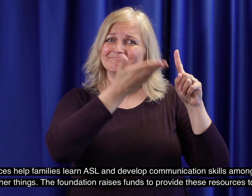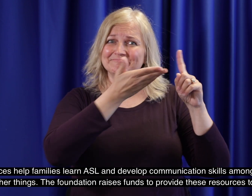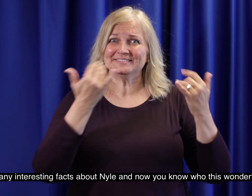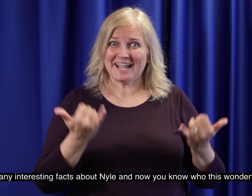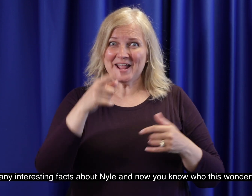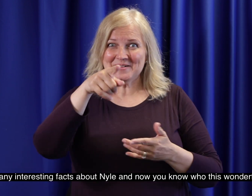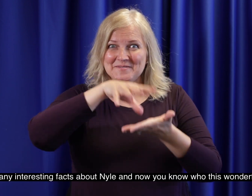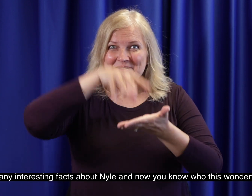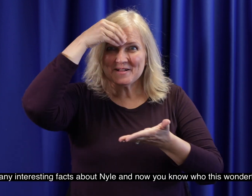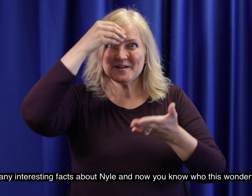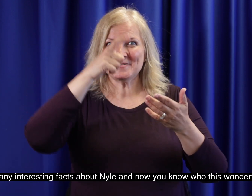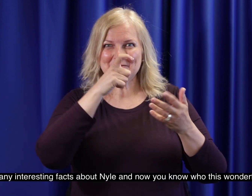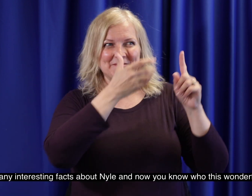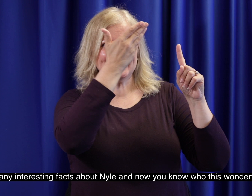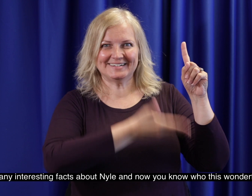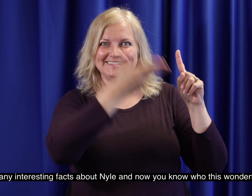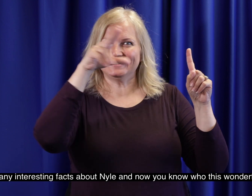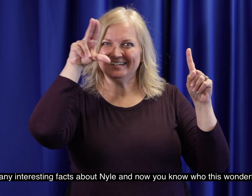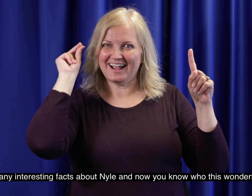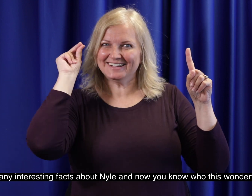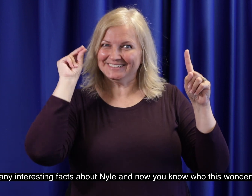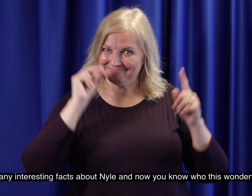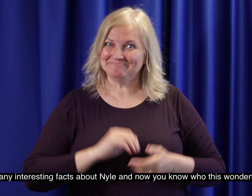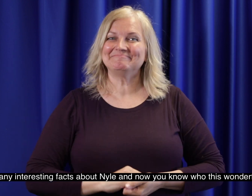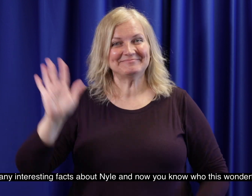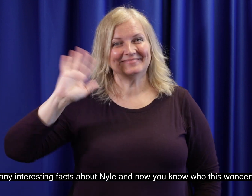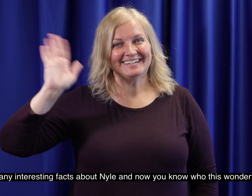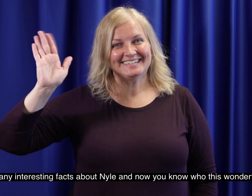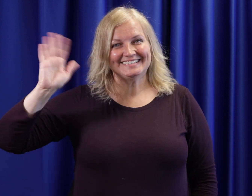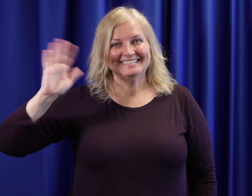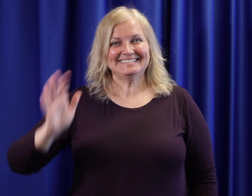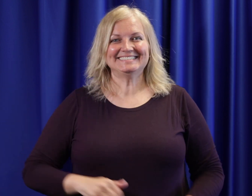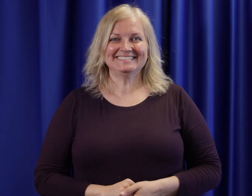There are many interesting facts about Nyle, and now you know who this wonderful person is.